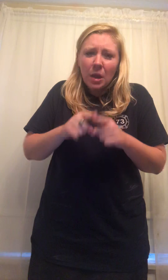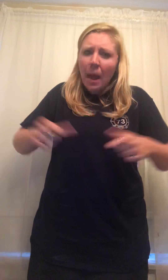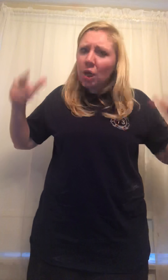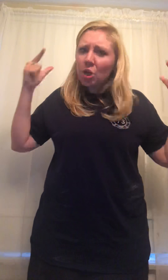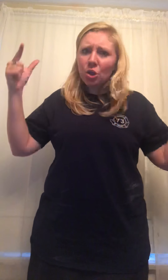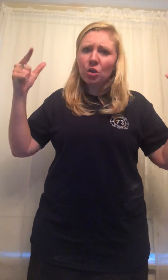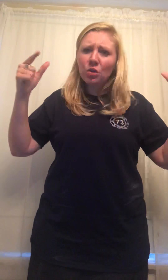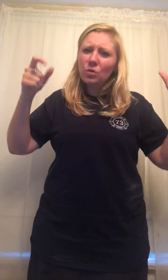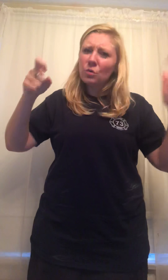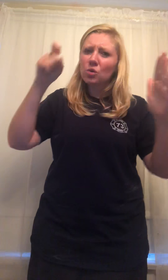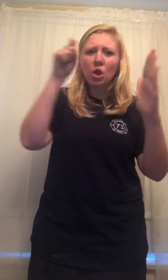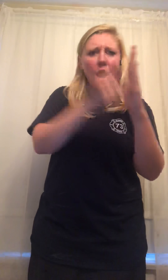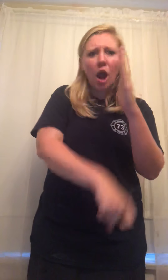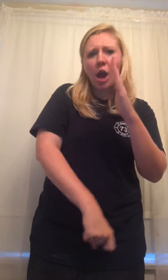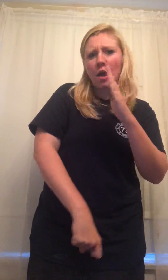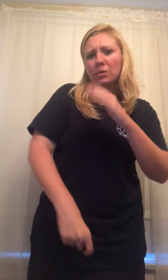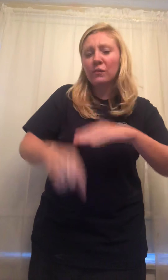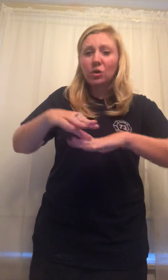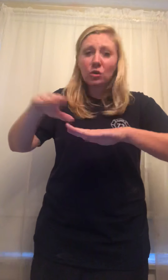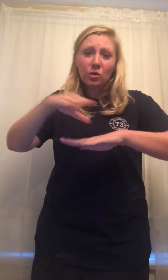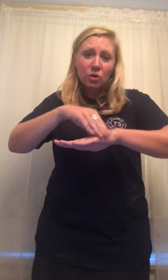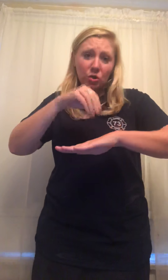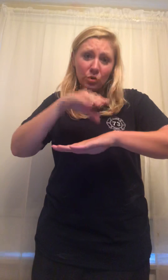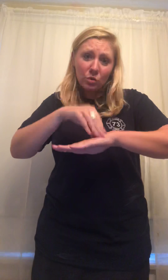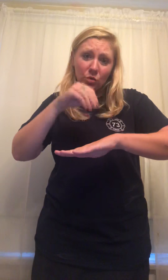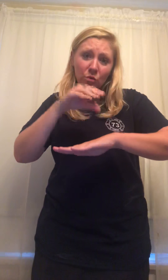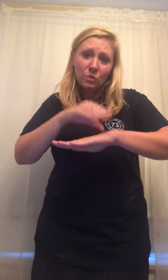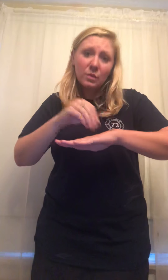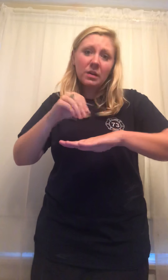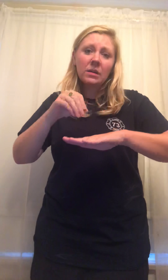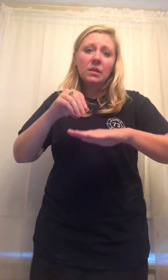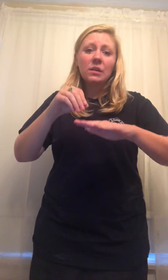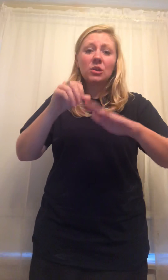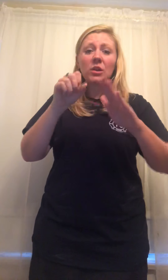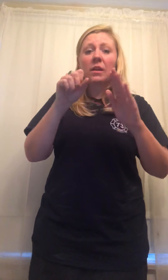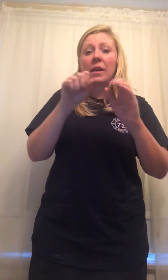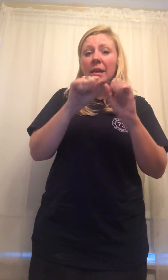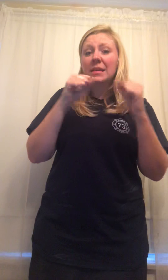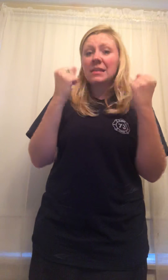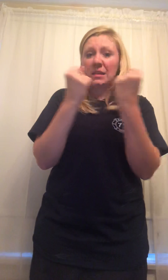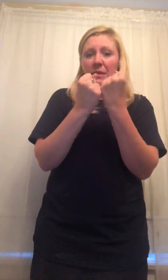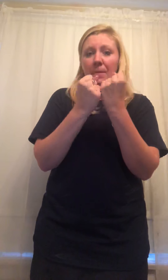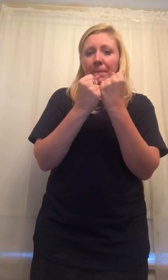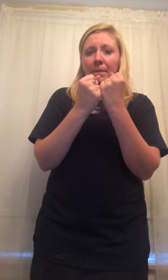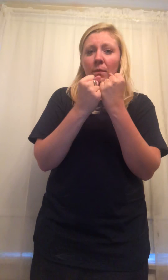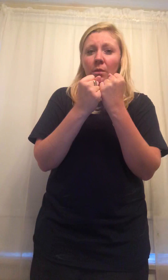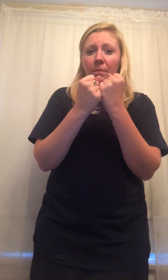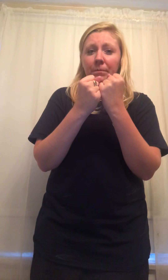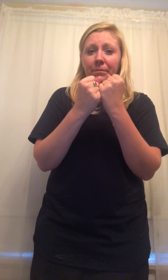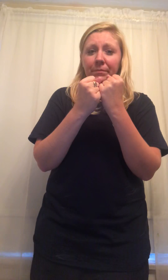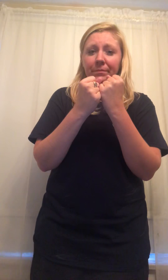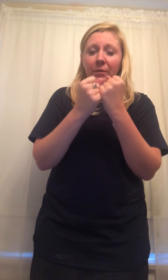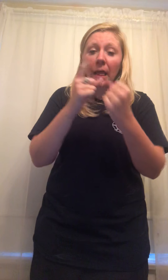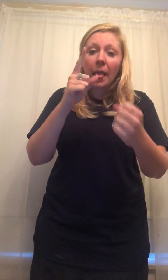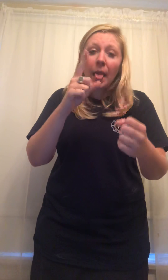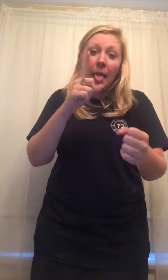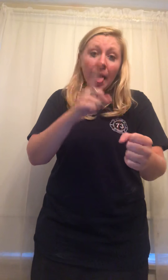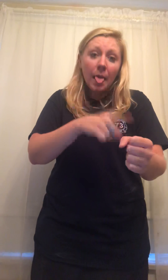run for the Swedish system, but also when we look at the long term, what we're seeing now with crime and poverty